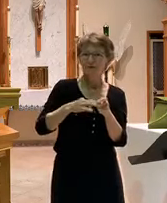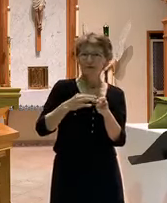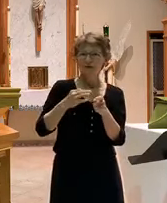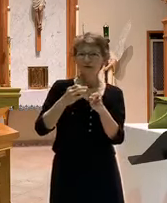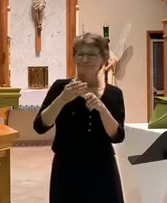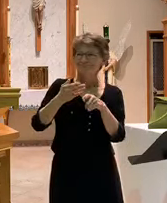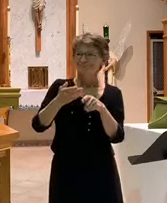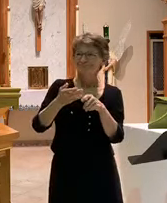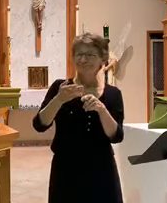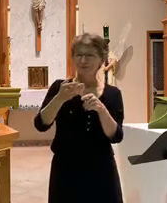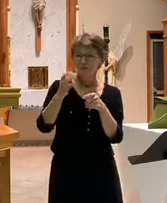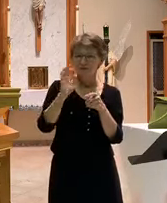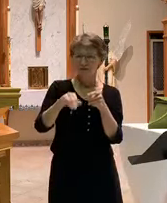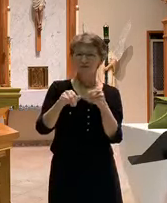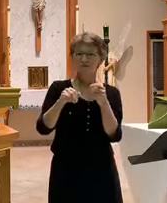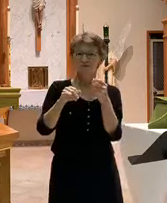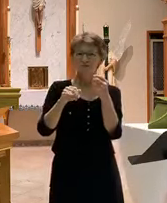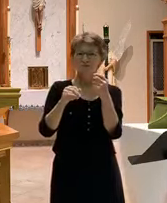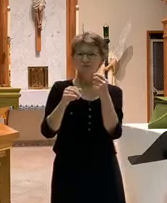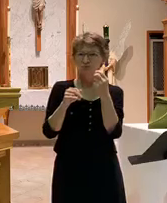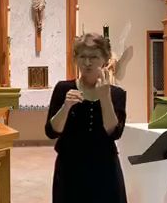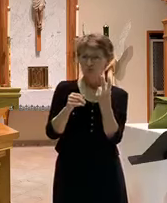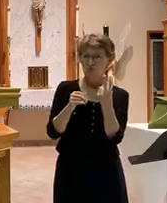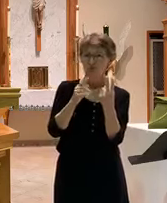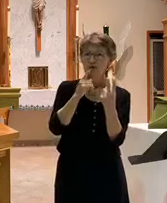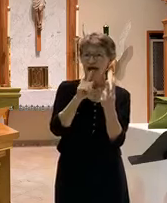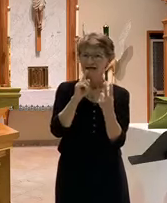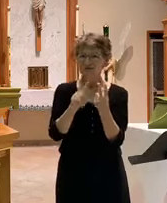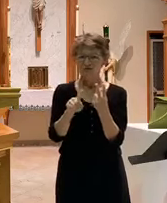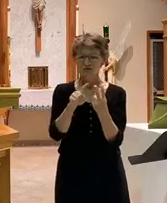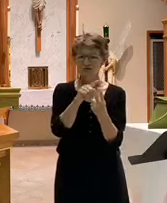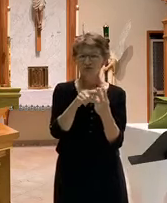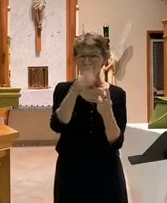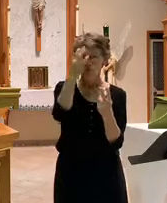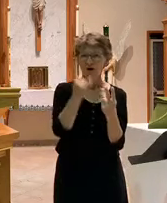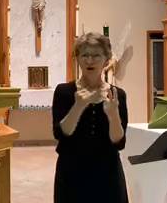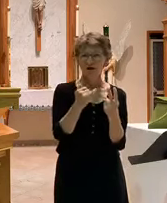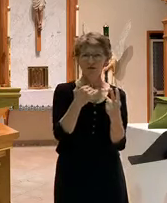Now those are two good textbook answers to the problem of evil.